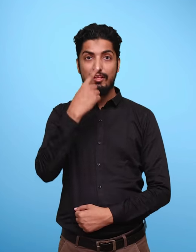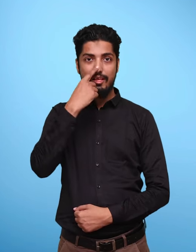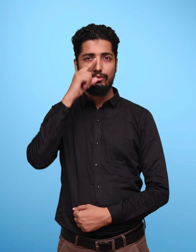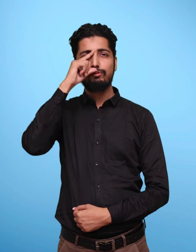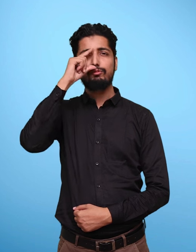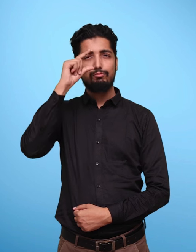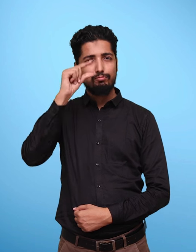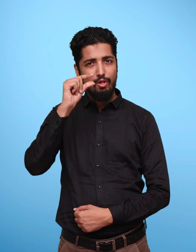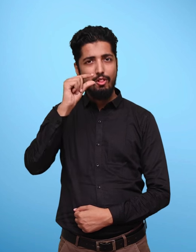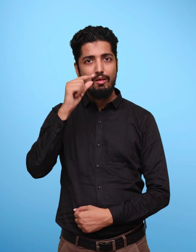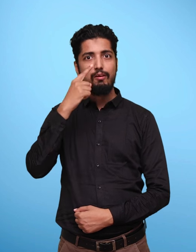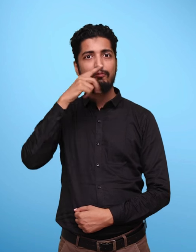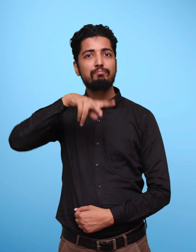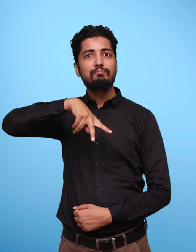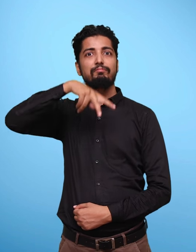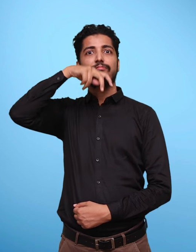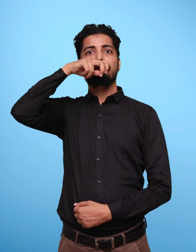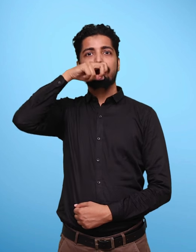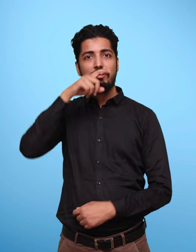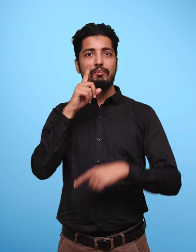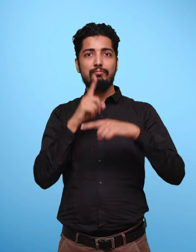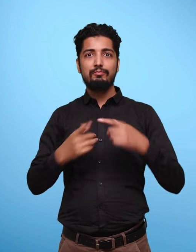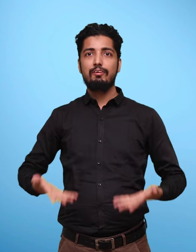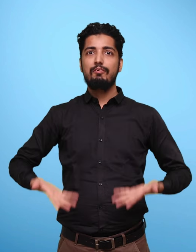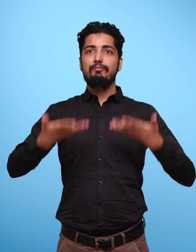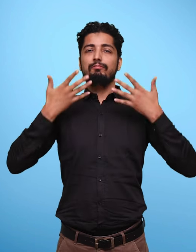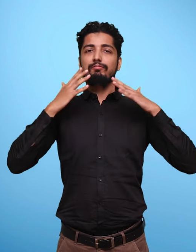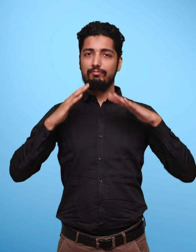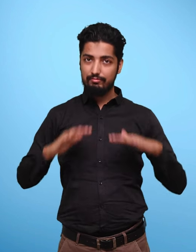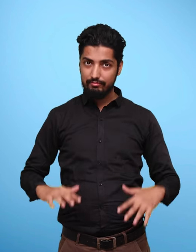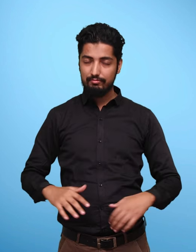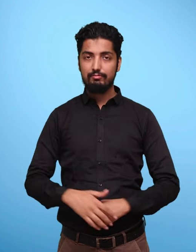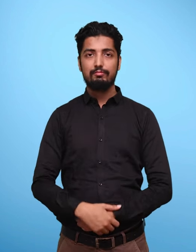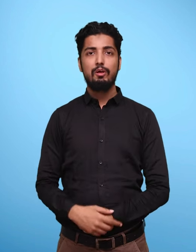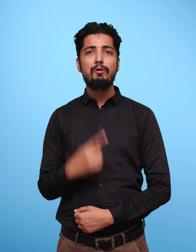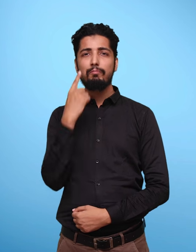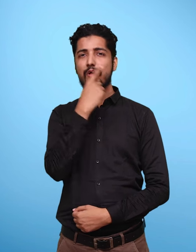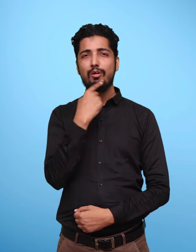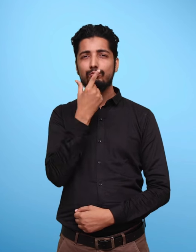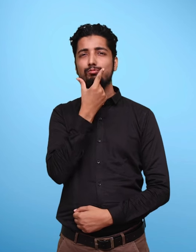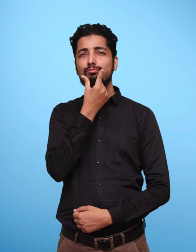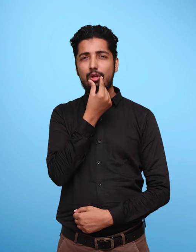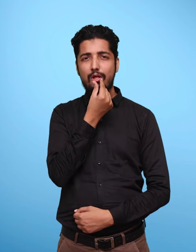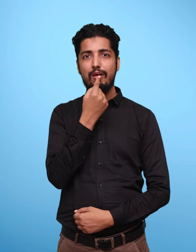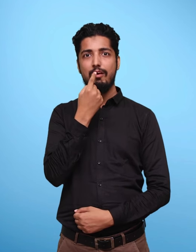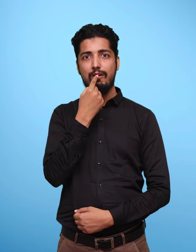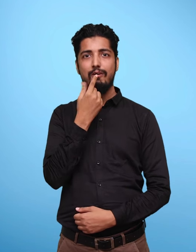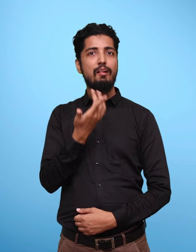One little nose to smell and breathe. One little mouth that likes to